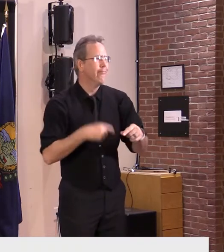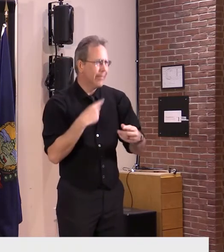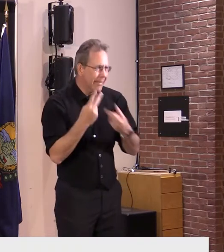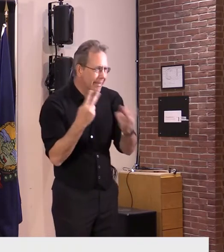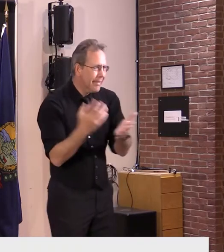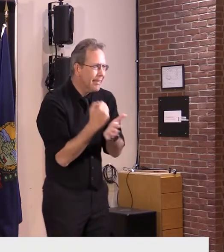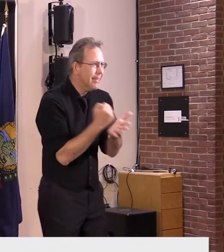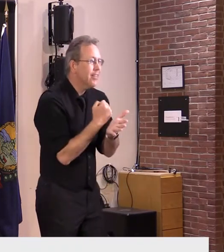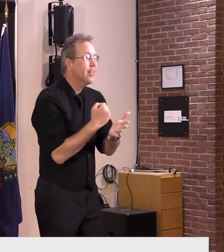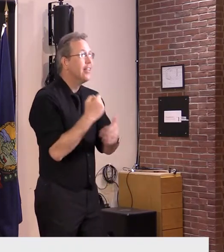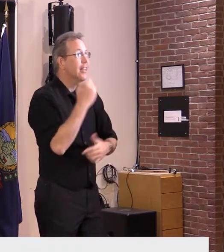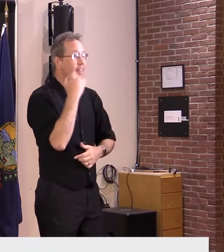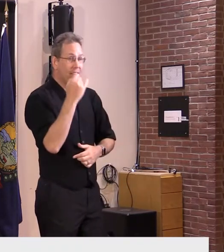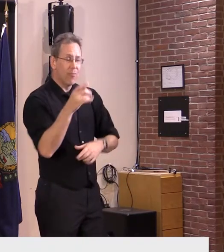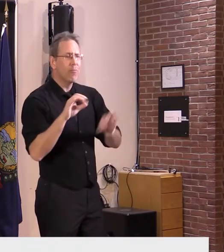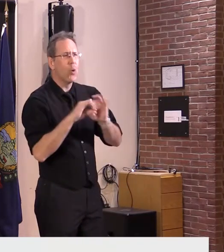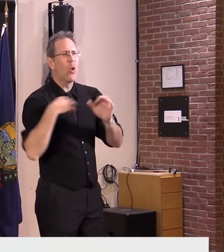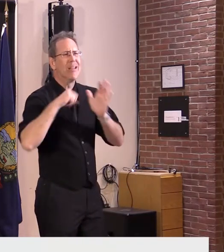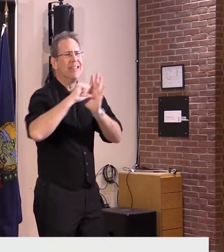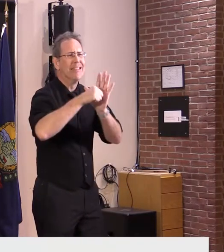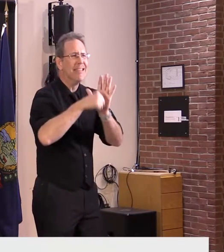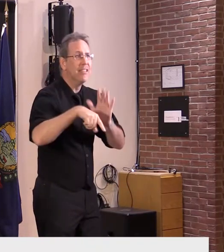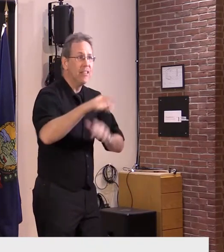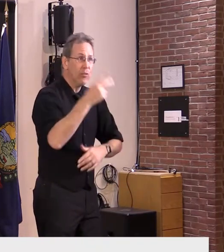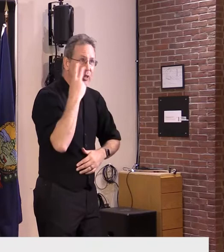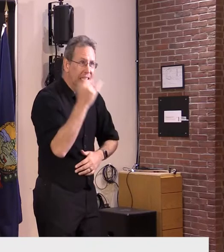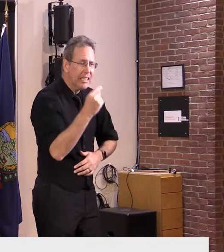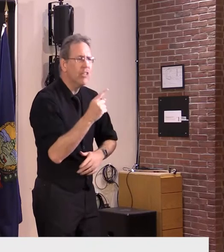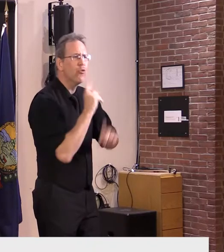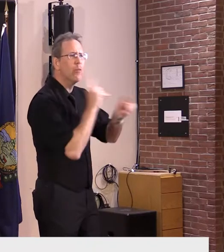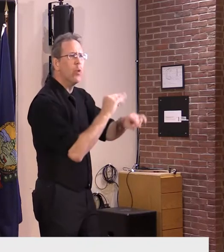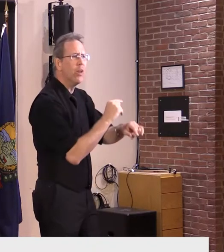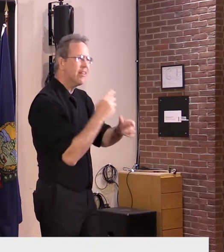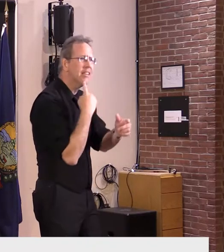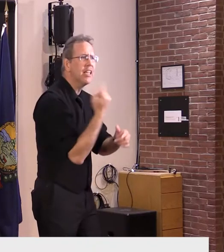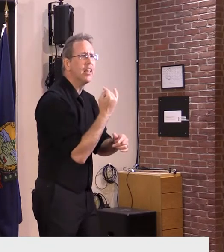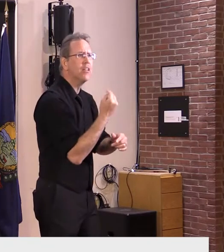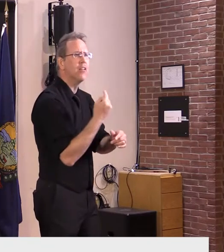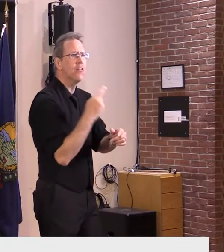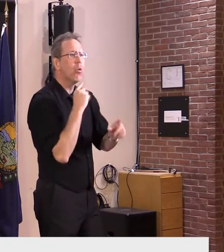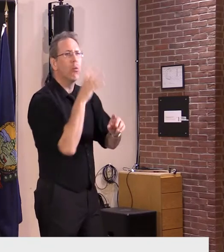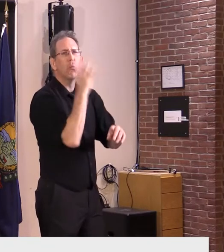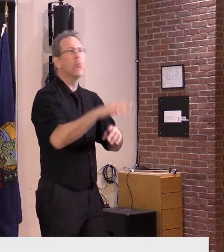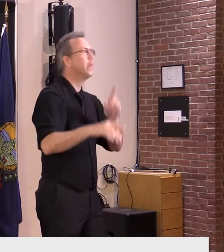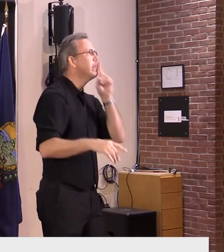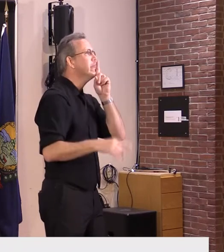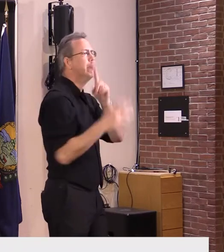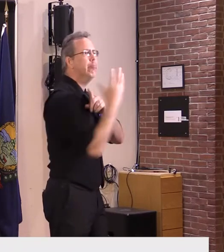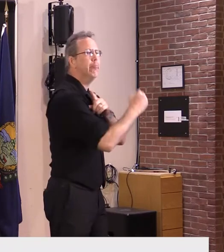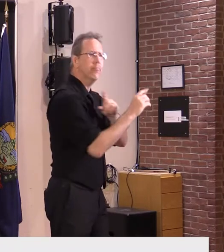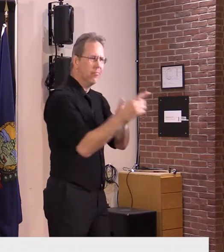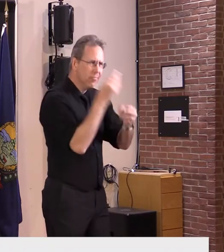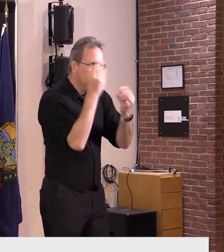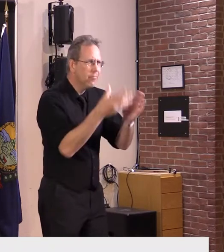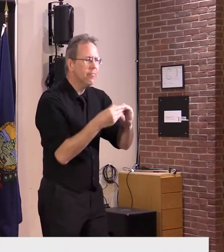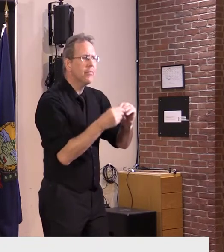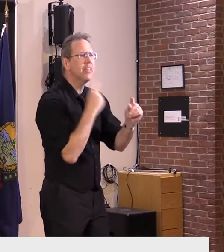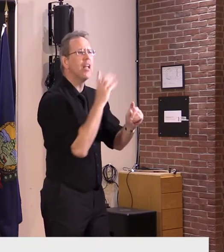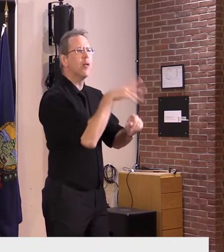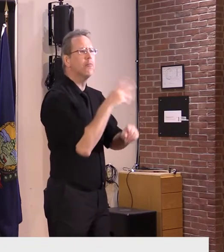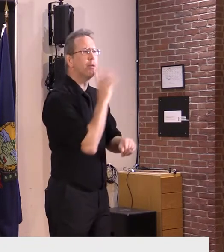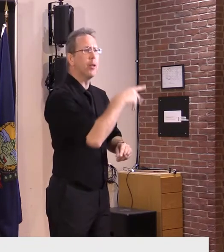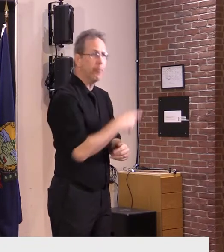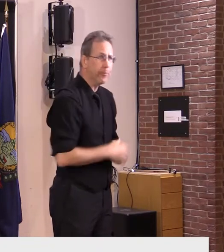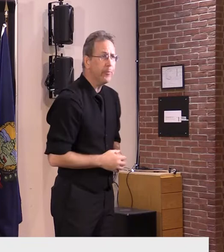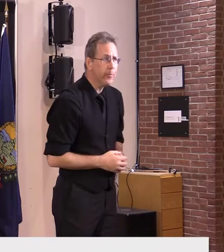something, say something. We saw that in Fairhaven a number of years ago. And if it wasn't